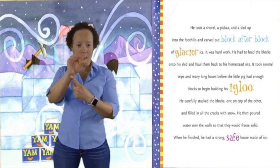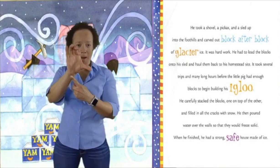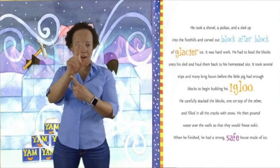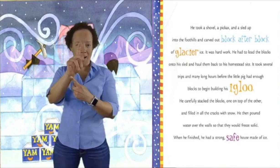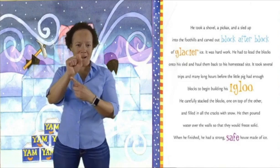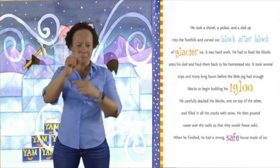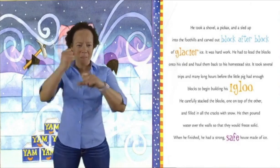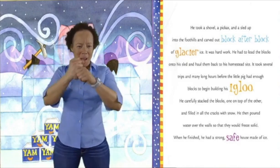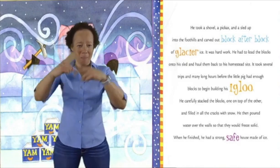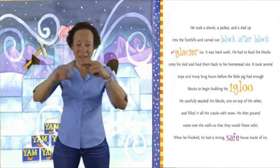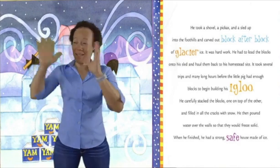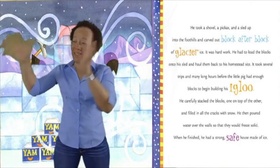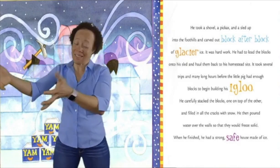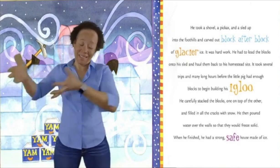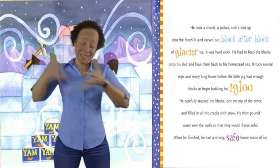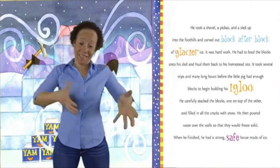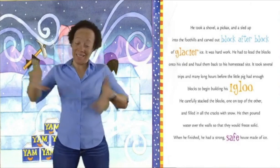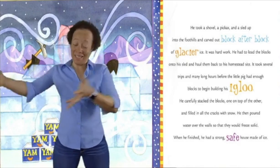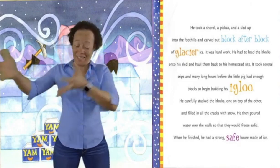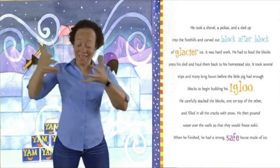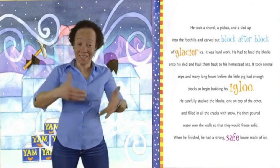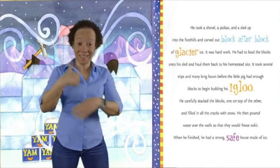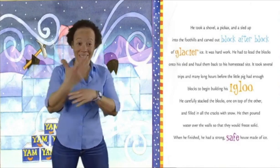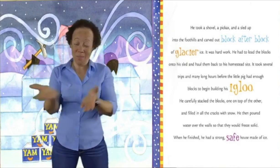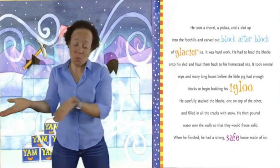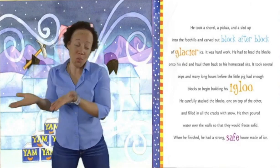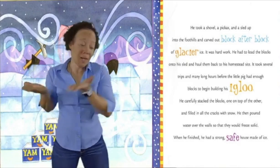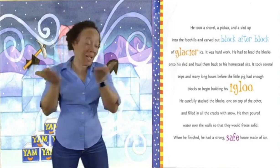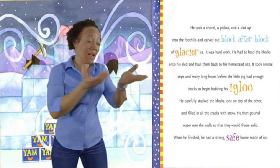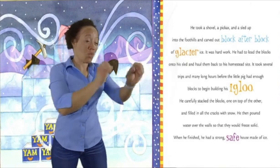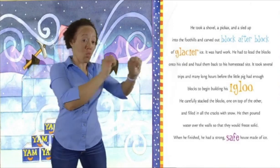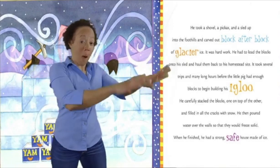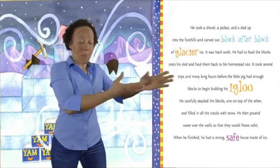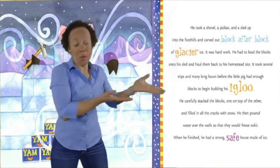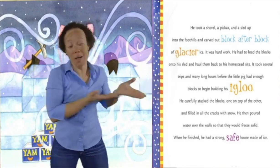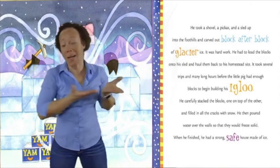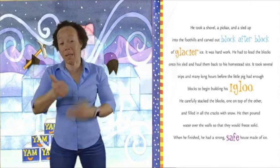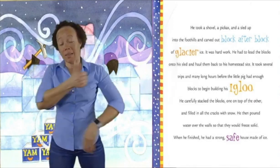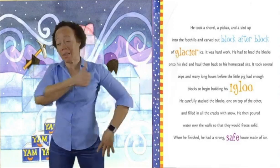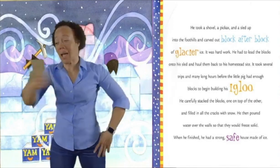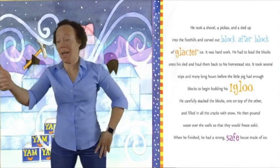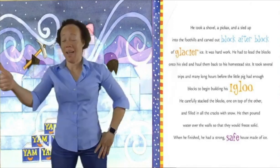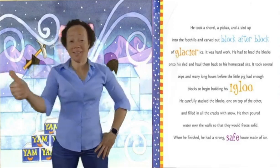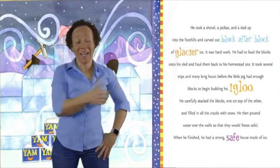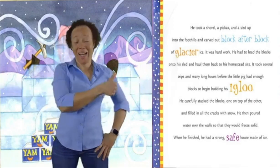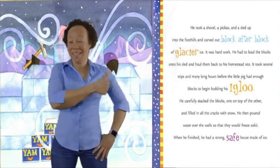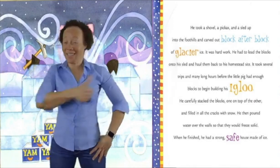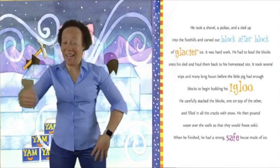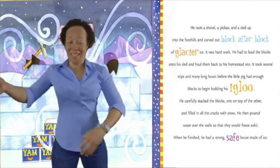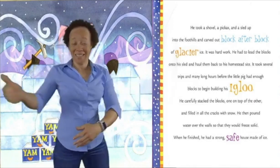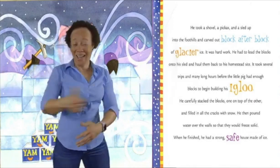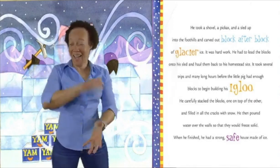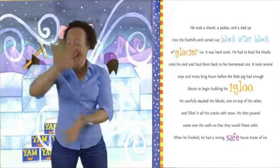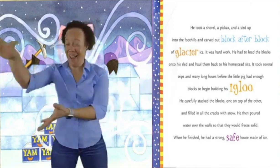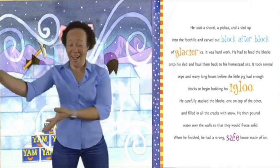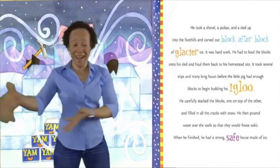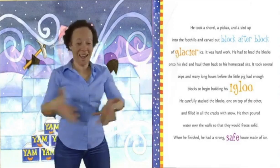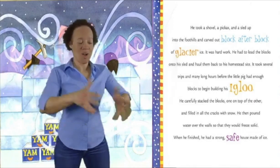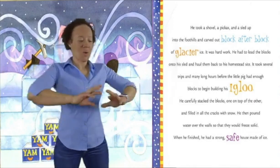It was hard work. He had to load the blocks onto his sled and haul them back to his homestead site. It